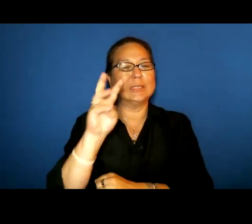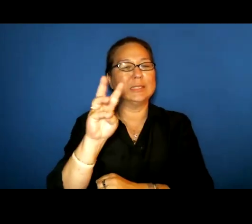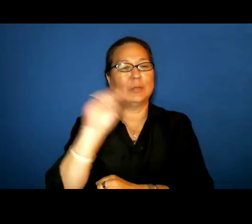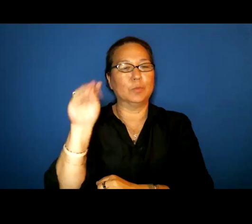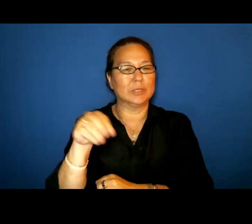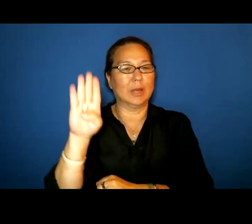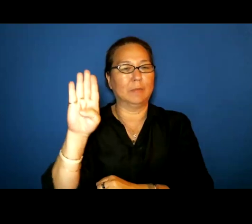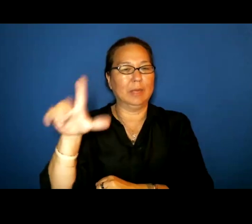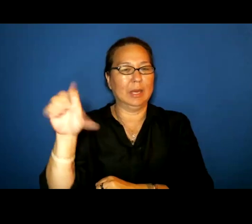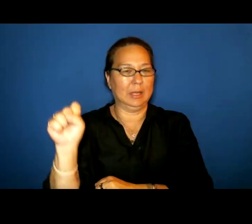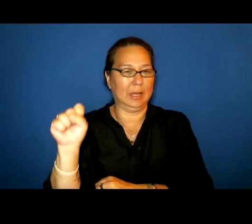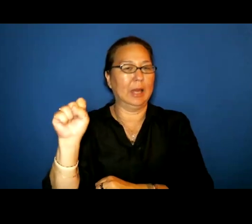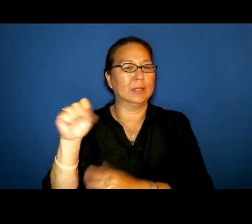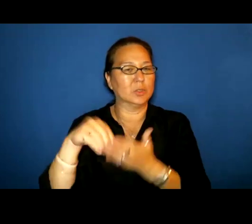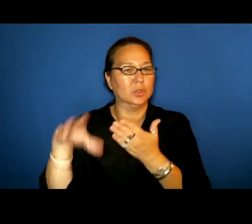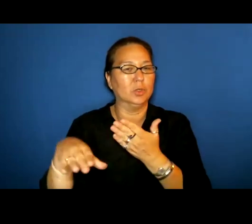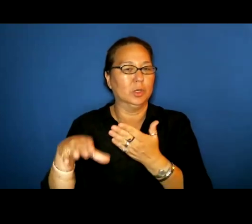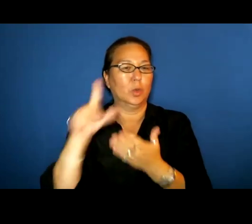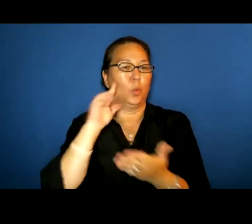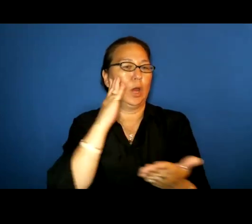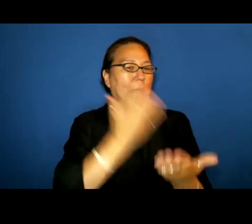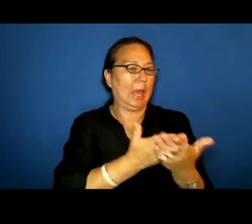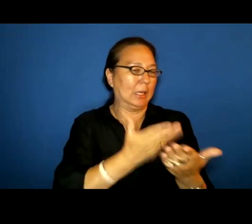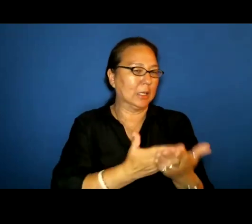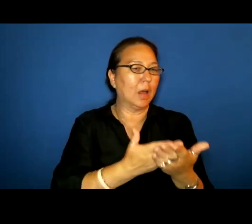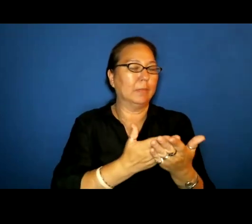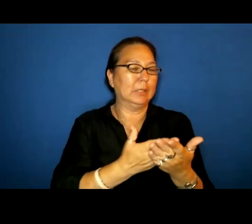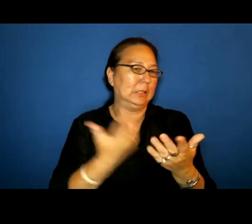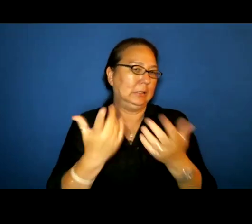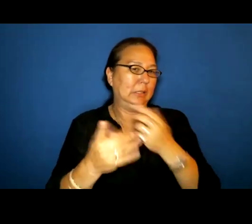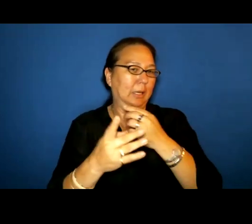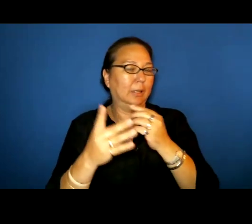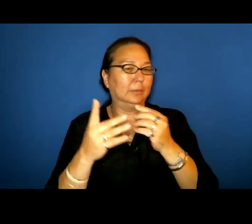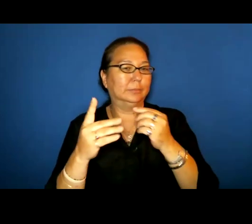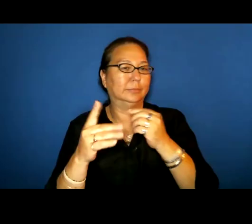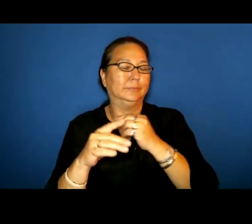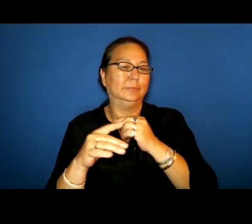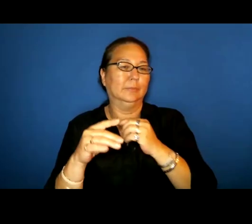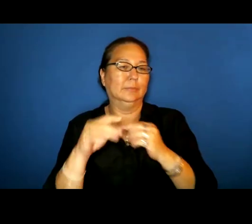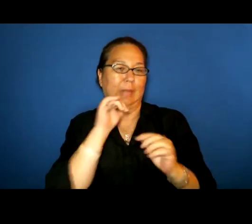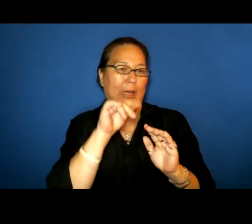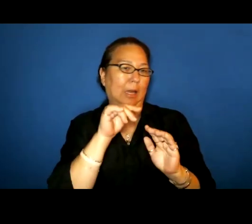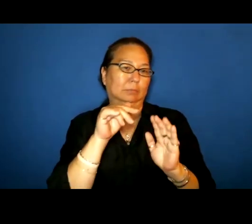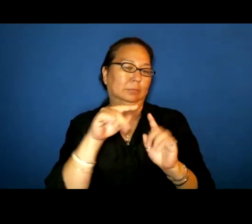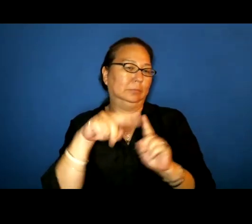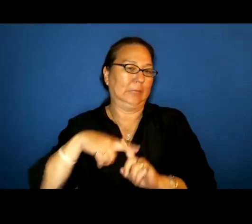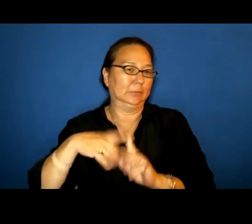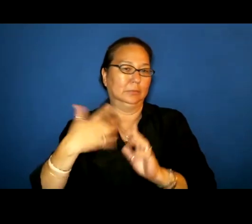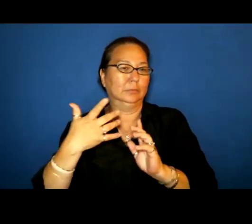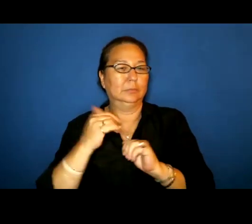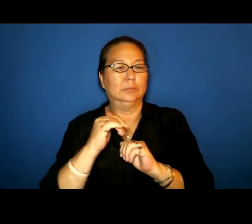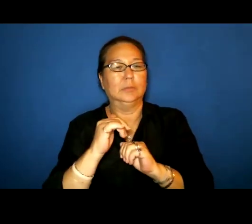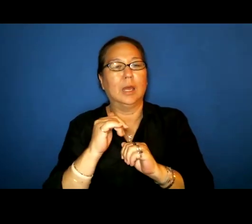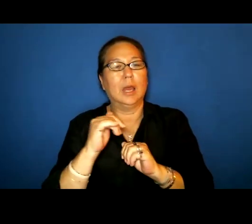to 58% of all BPS students. Over 5 months, we engaged the public in 28